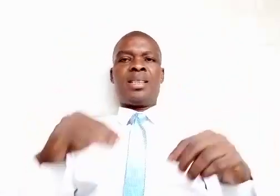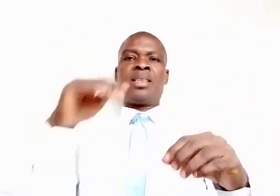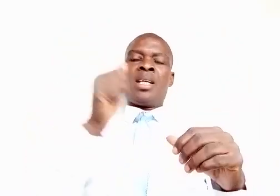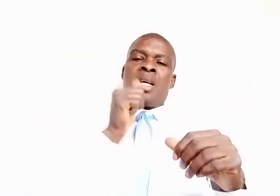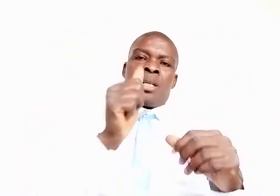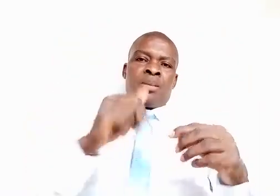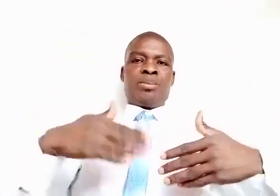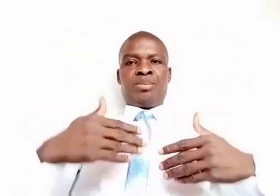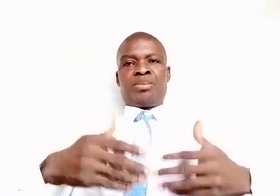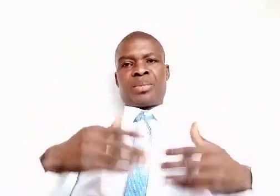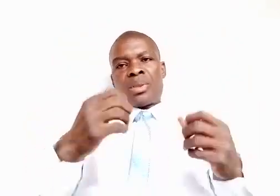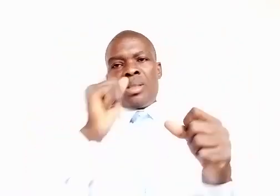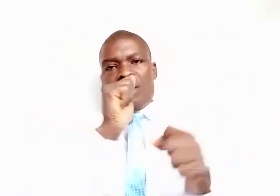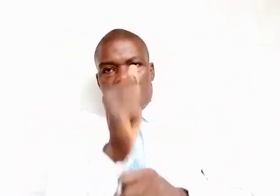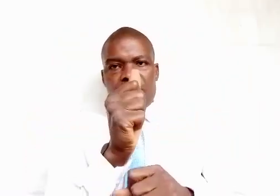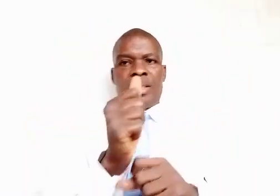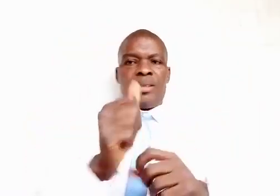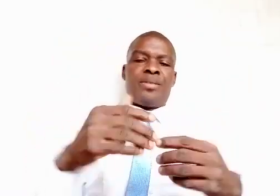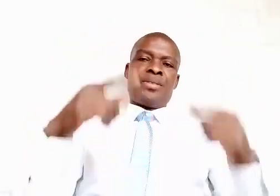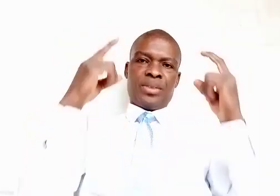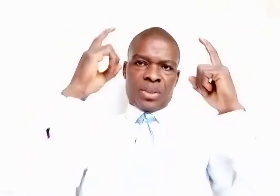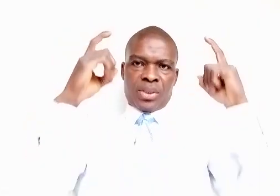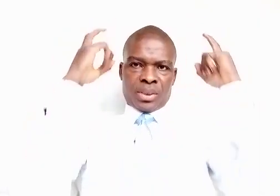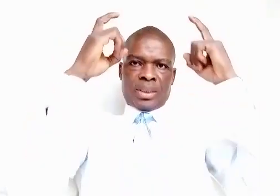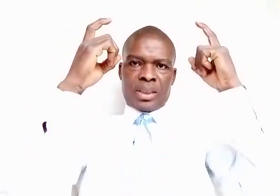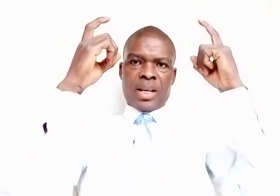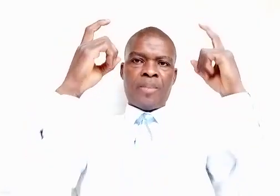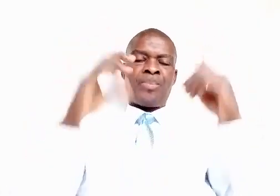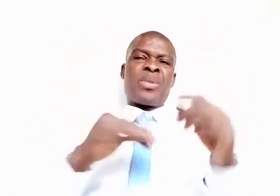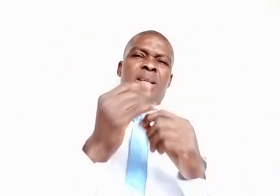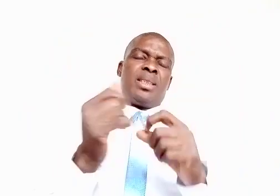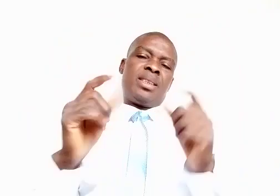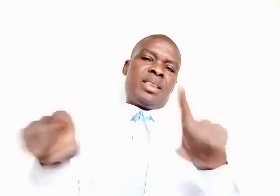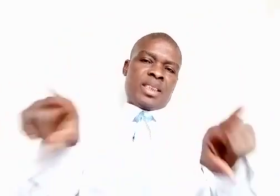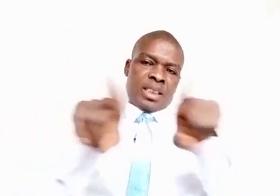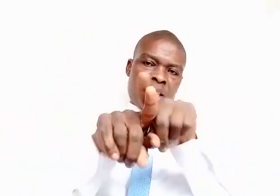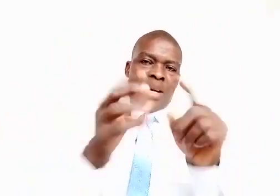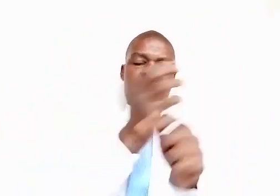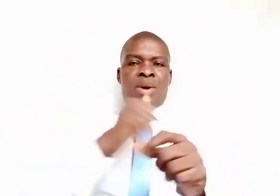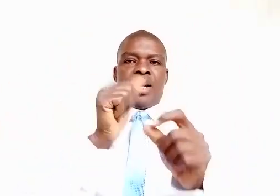verb considered, is the same as he, the subject of the verb.